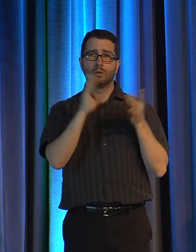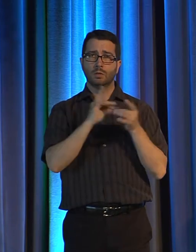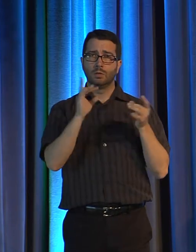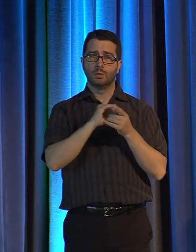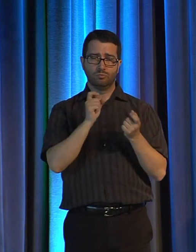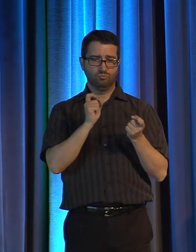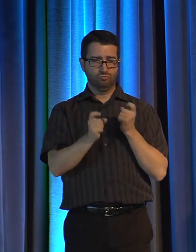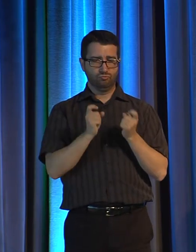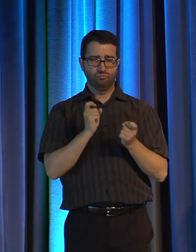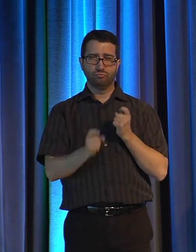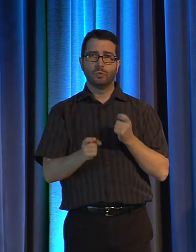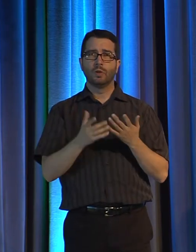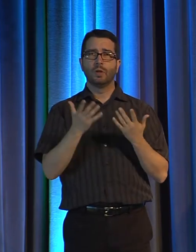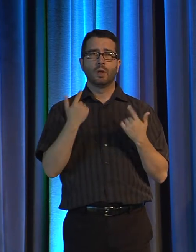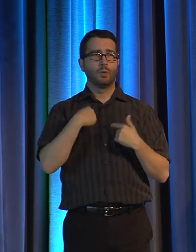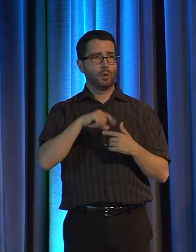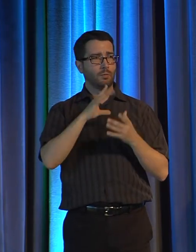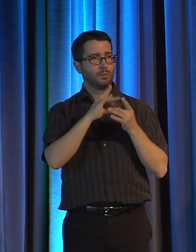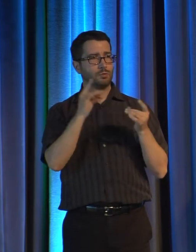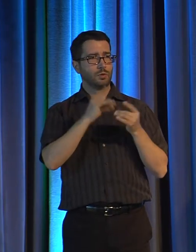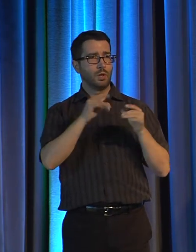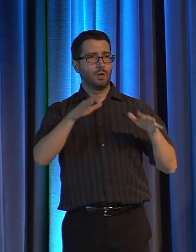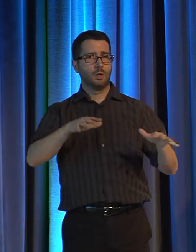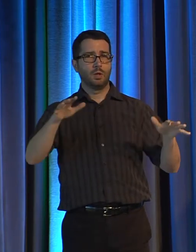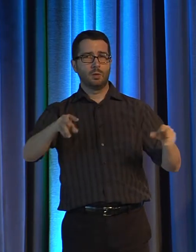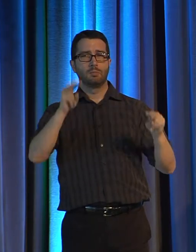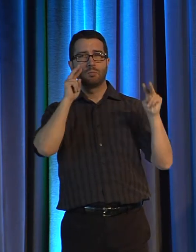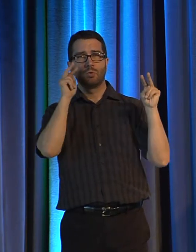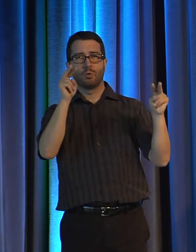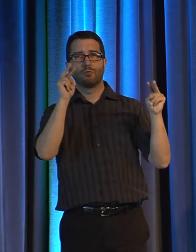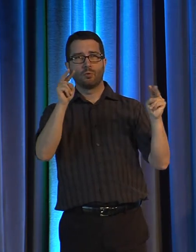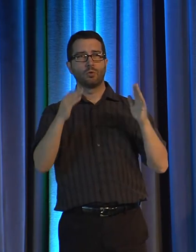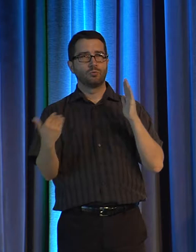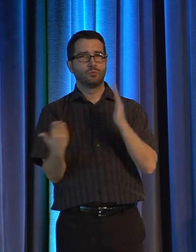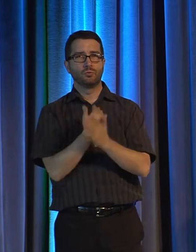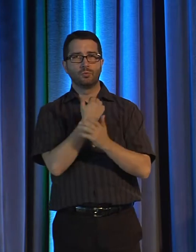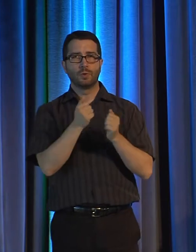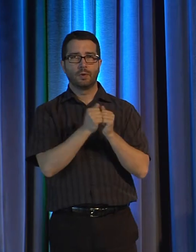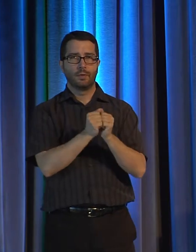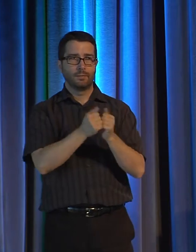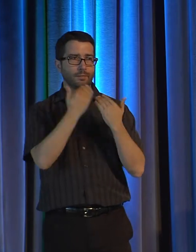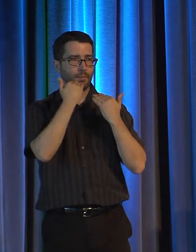collective story to tell. We look forward to creating it together. Thank you.